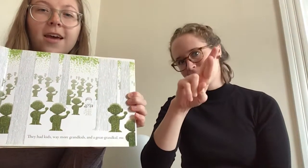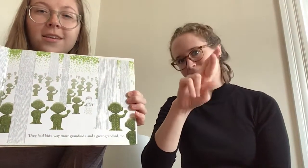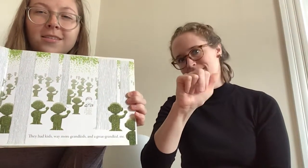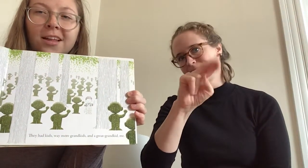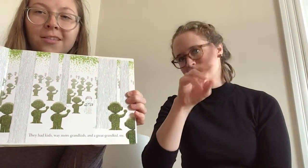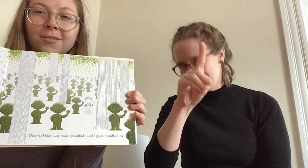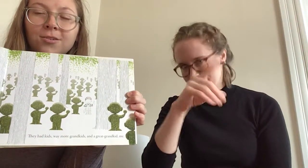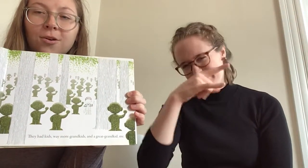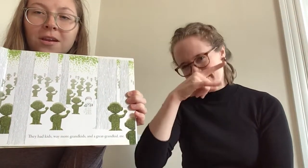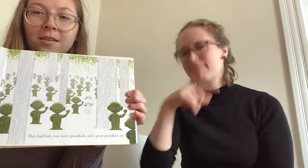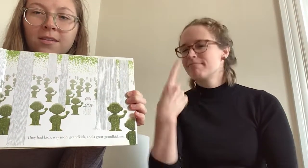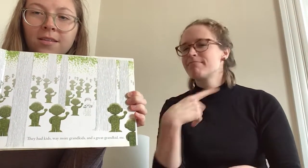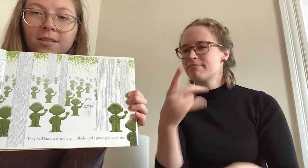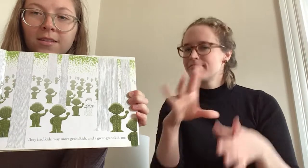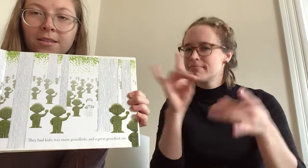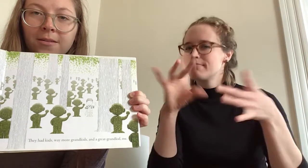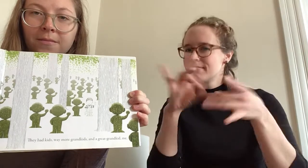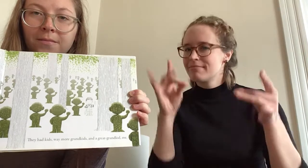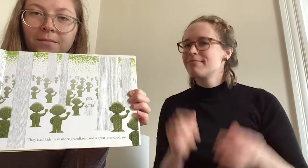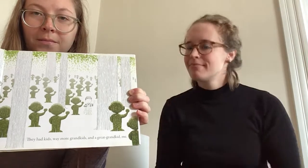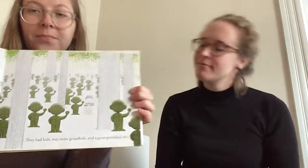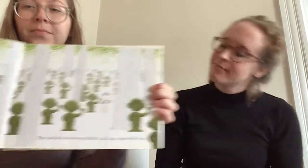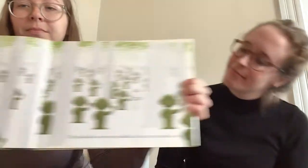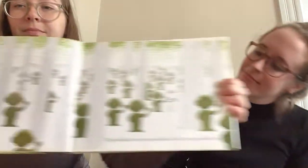Yeah, he's telling the story.